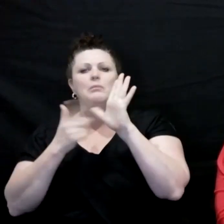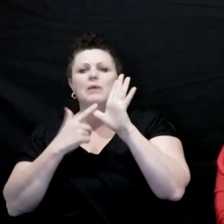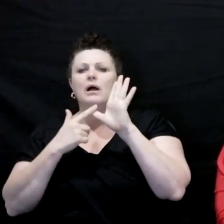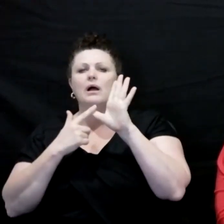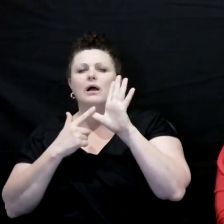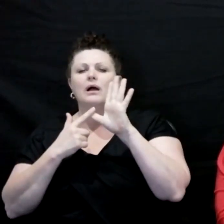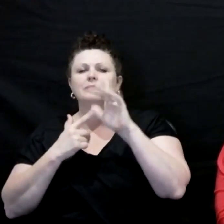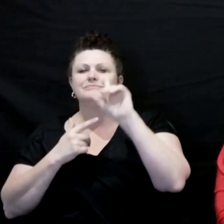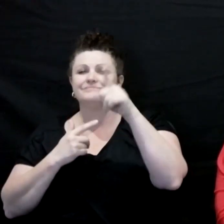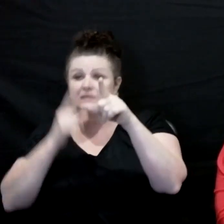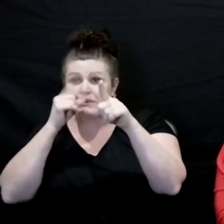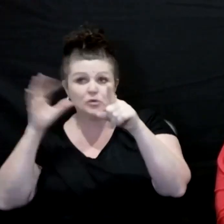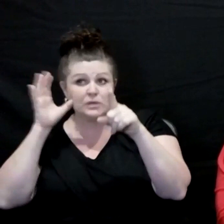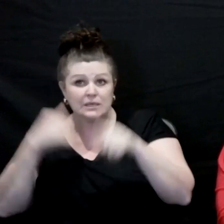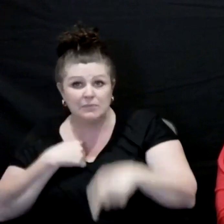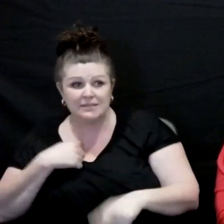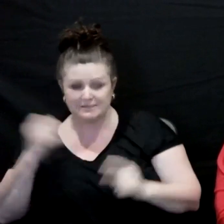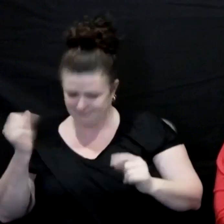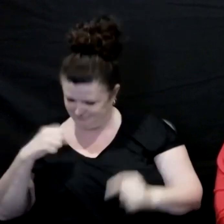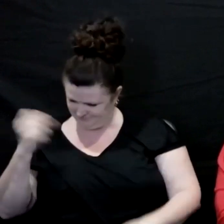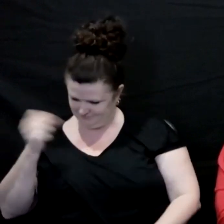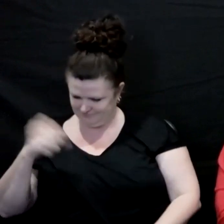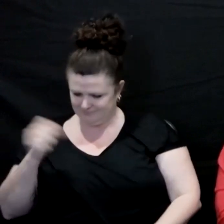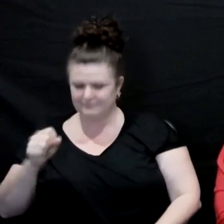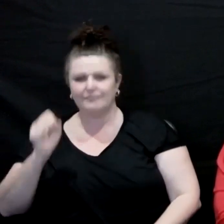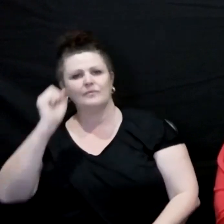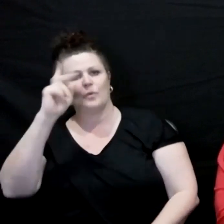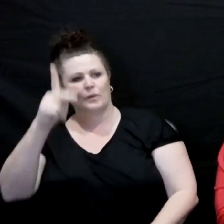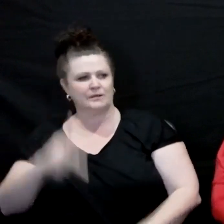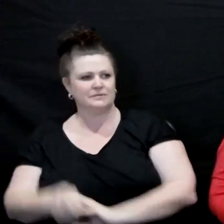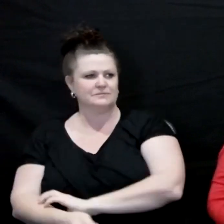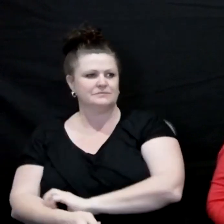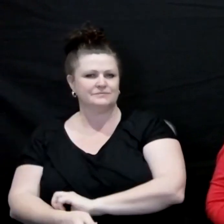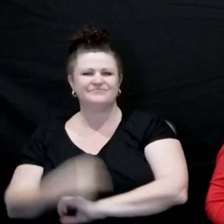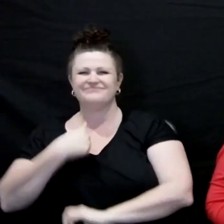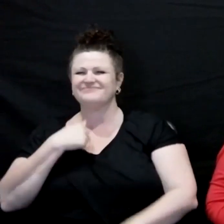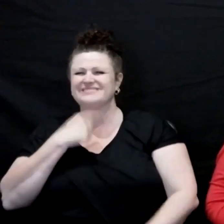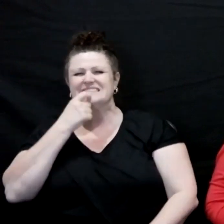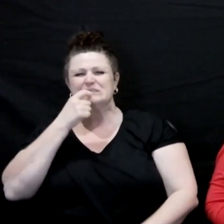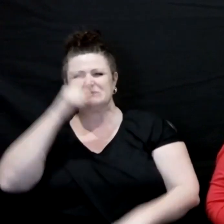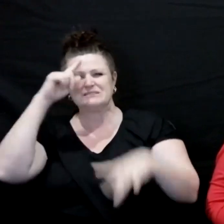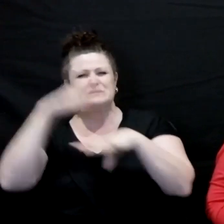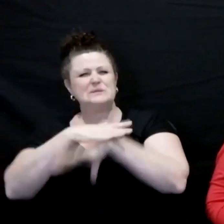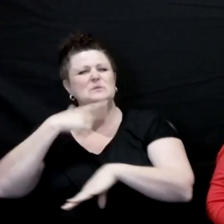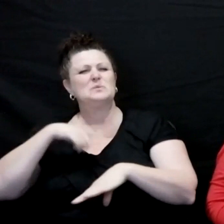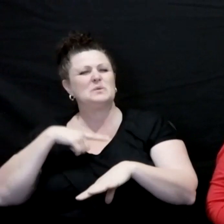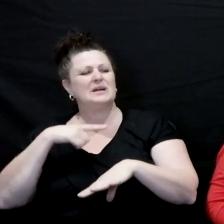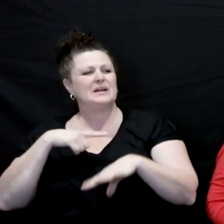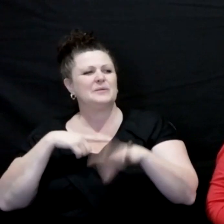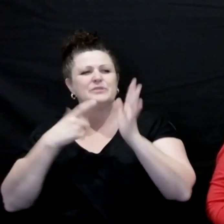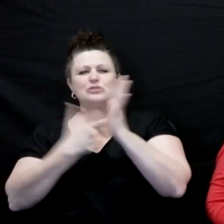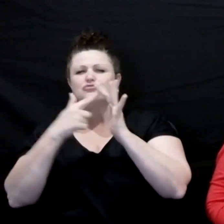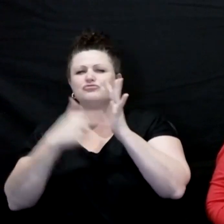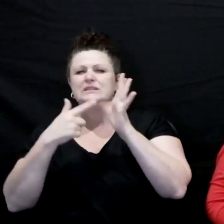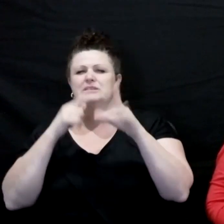Okay, guys, can you hear me? Yes. Yeah. Okay. I got a bit confused because Rita was talking about an